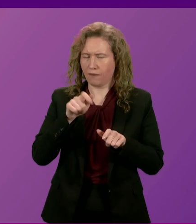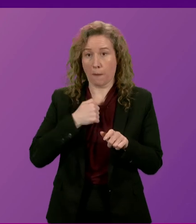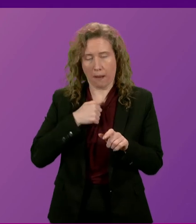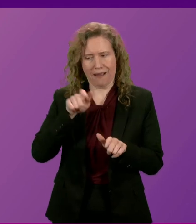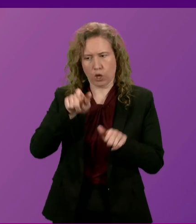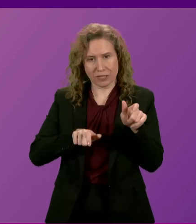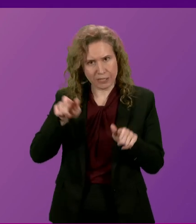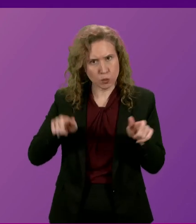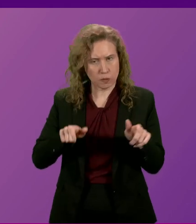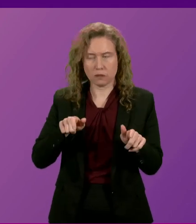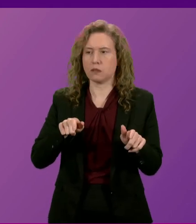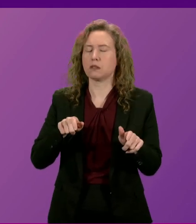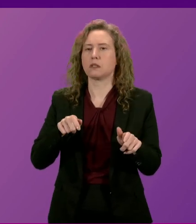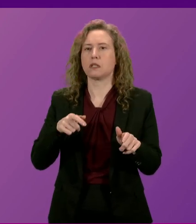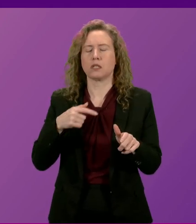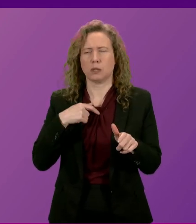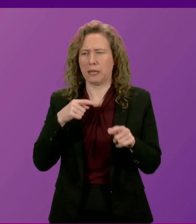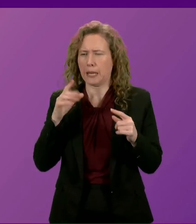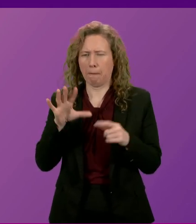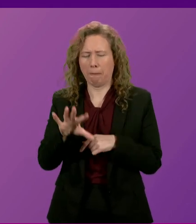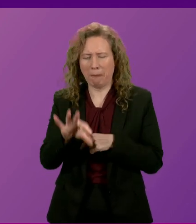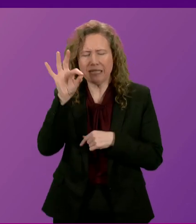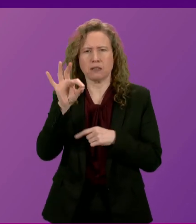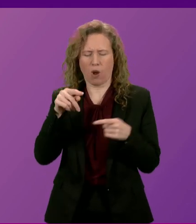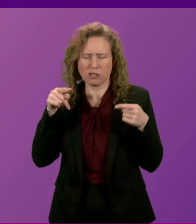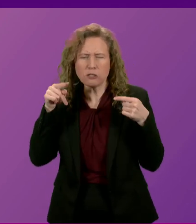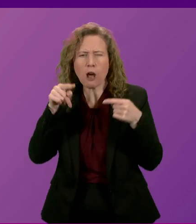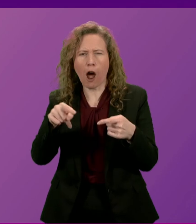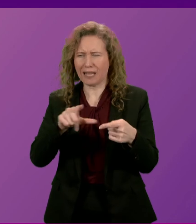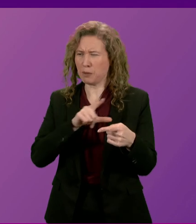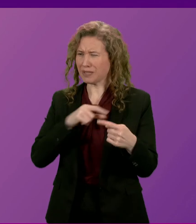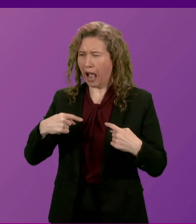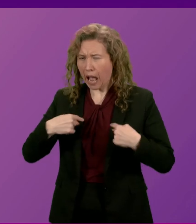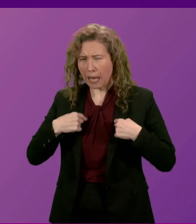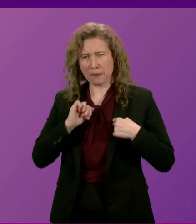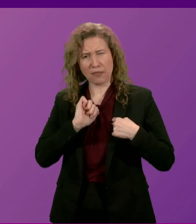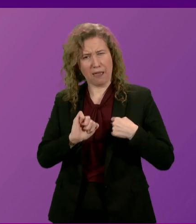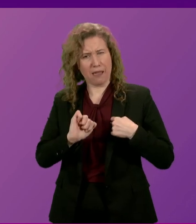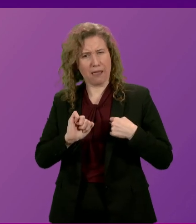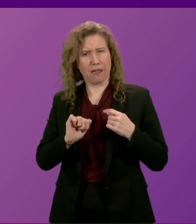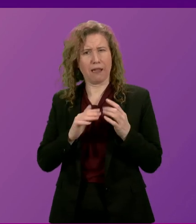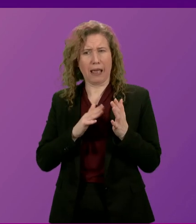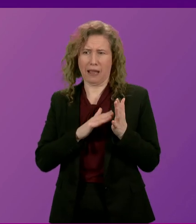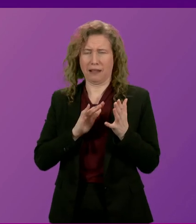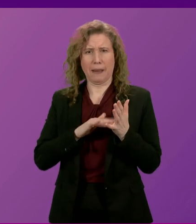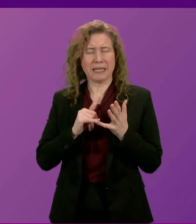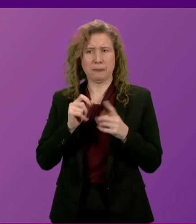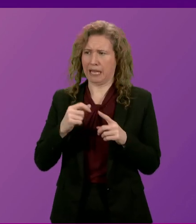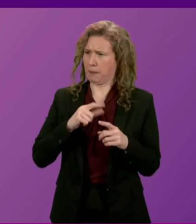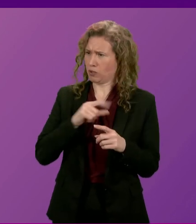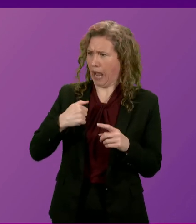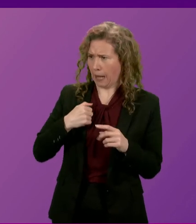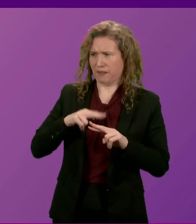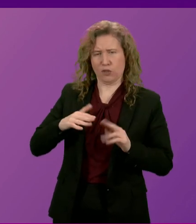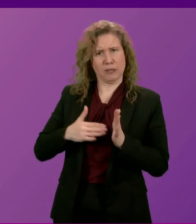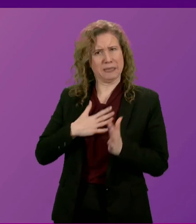my constituents, to be singled out and to be targeted just because I am the First Minister of Scotland. Yeah. A pay